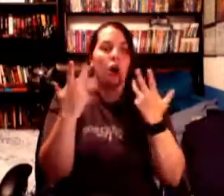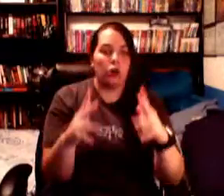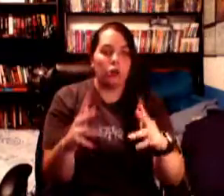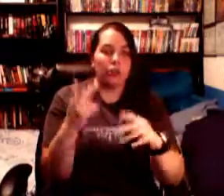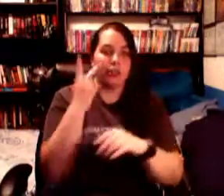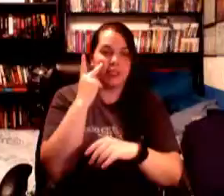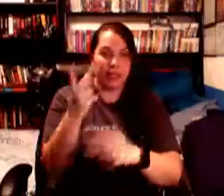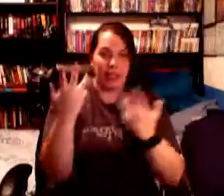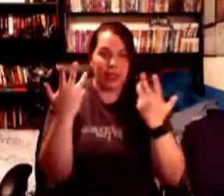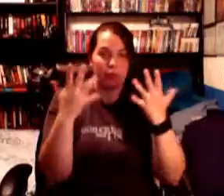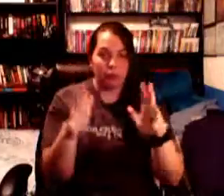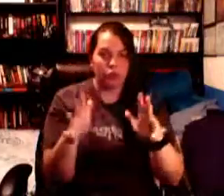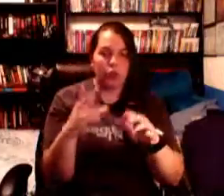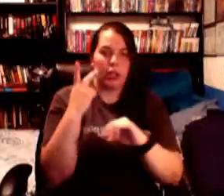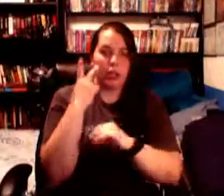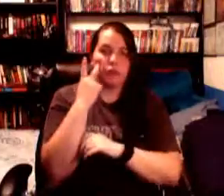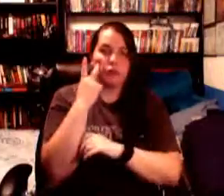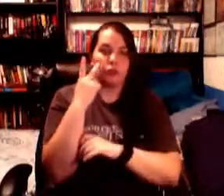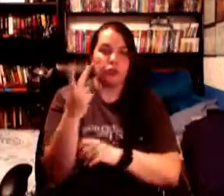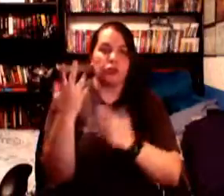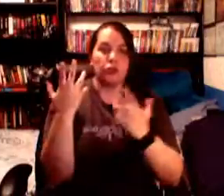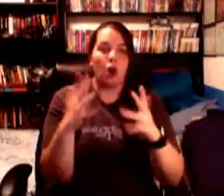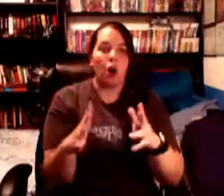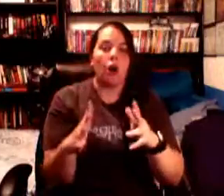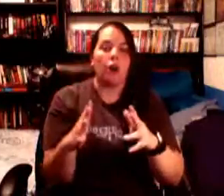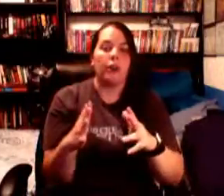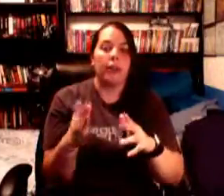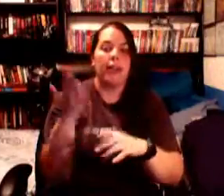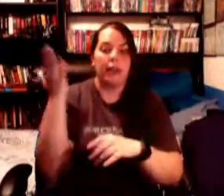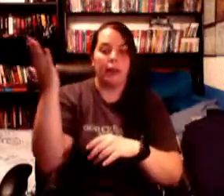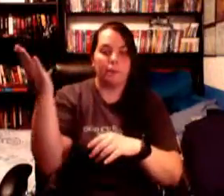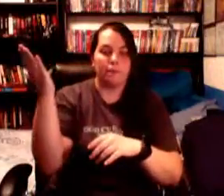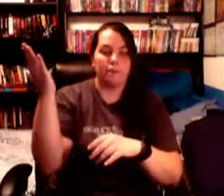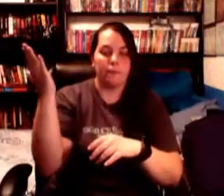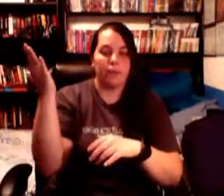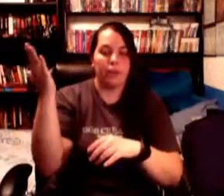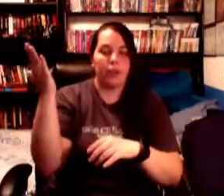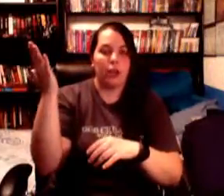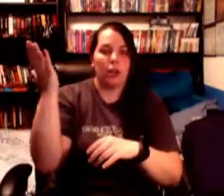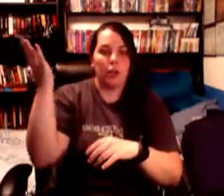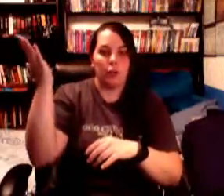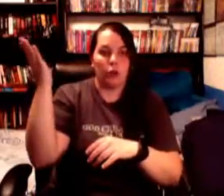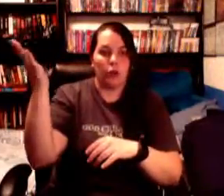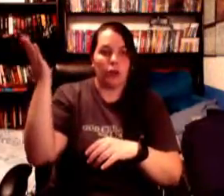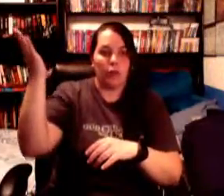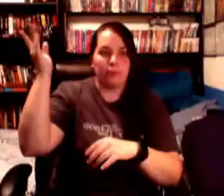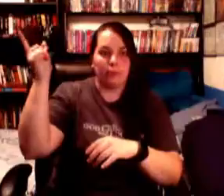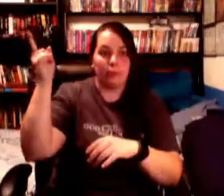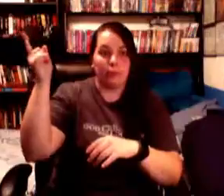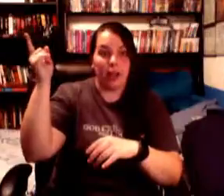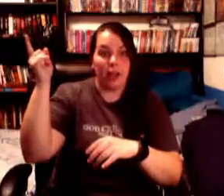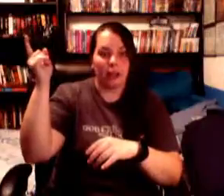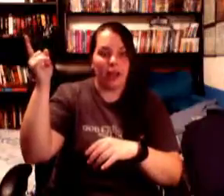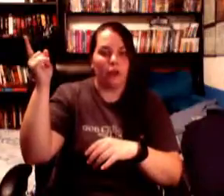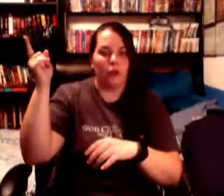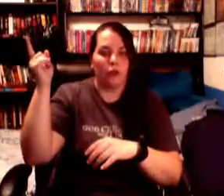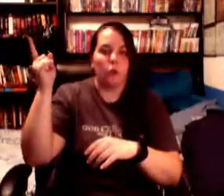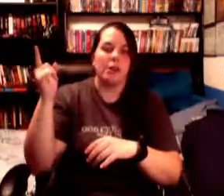saw, which is C, finish, saw him. And we're going to do him because he's up there now for the